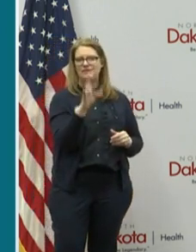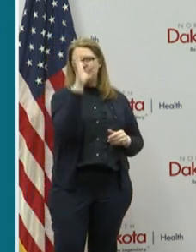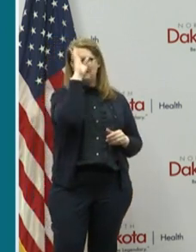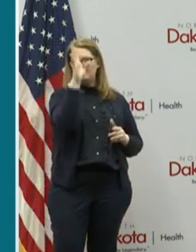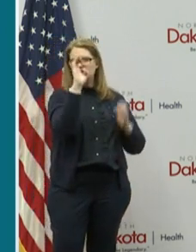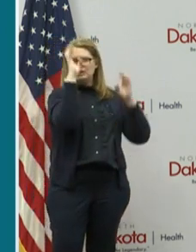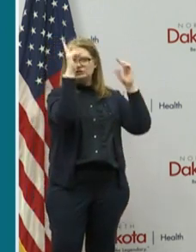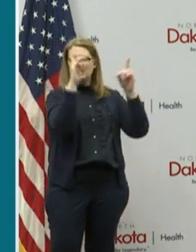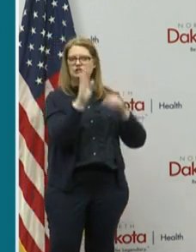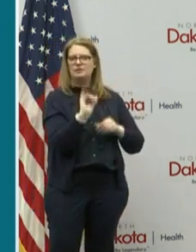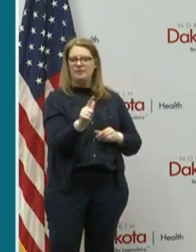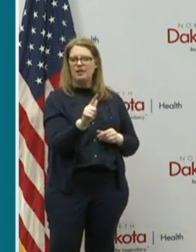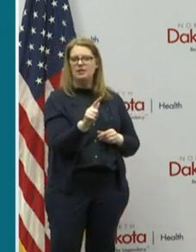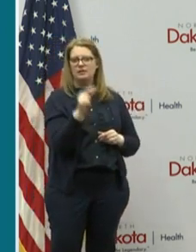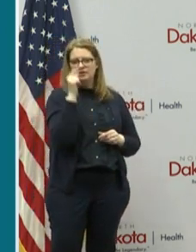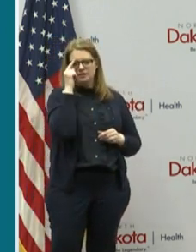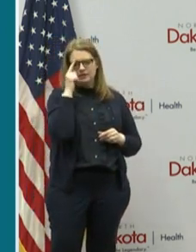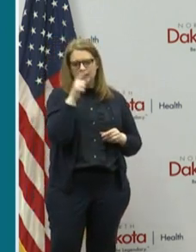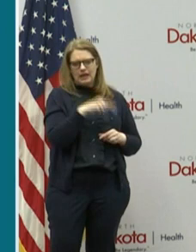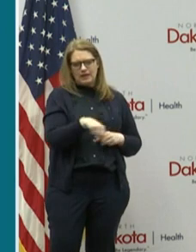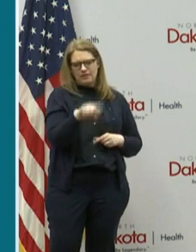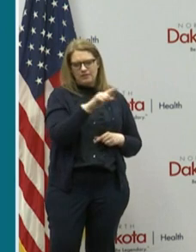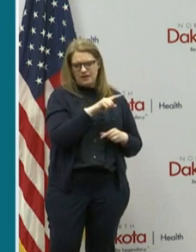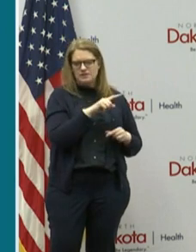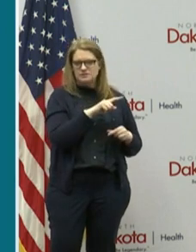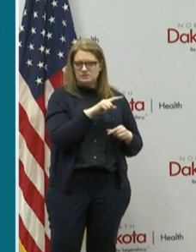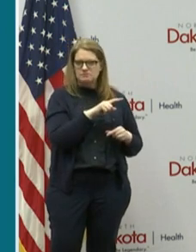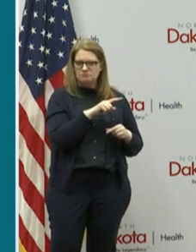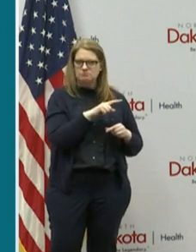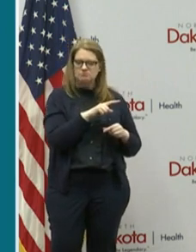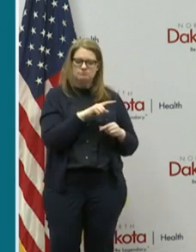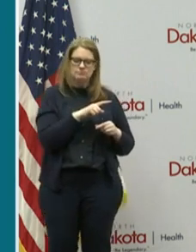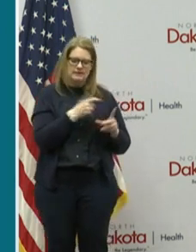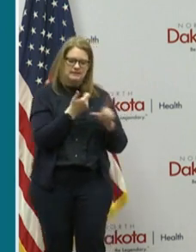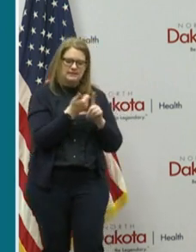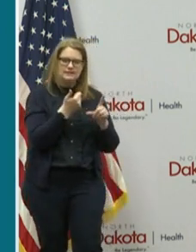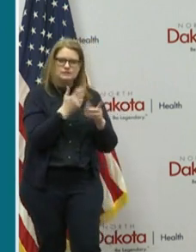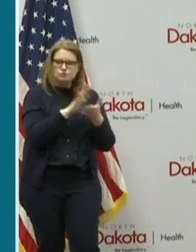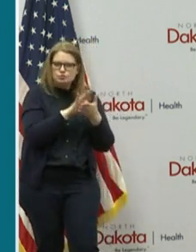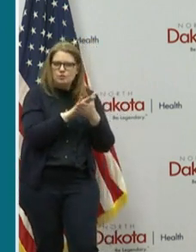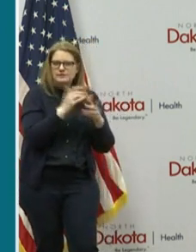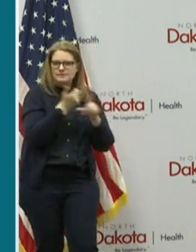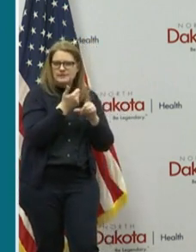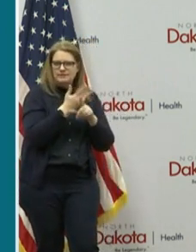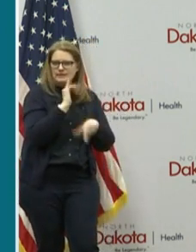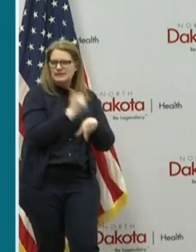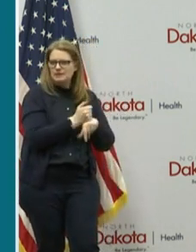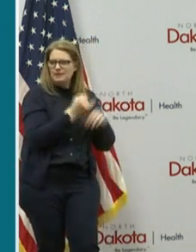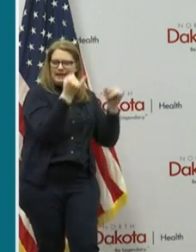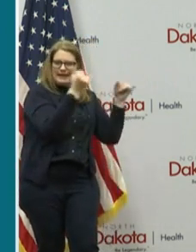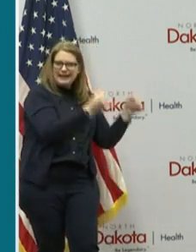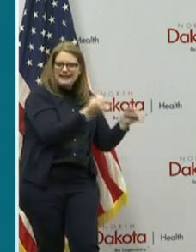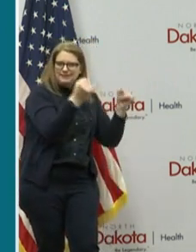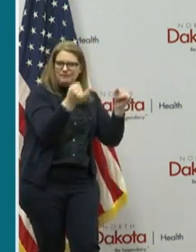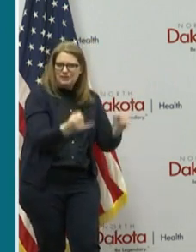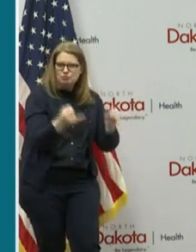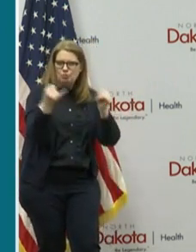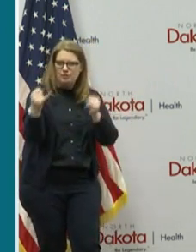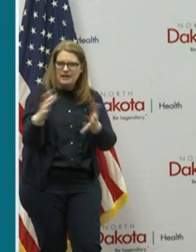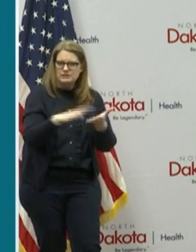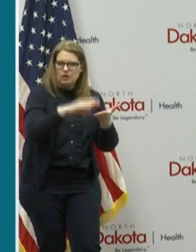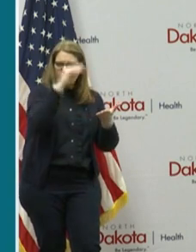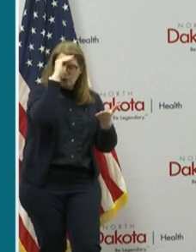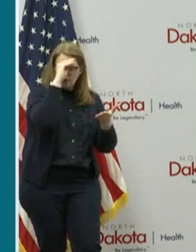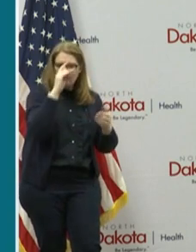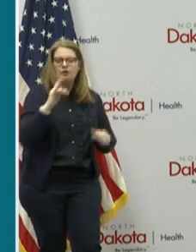Education Bill. These allowed schools to focus on individualized learning. And we have an opportunity now, we've seen it